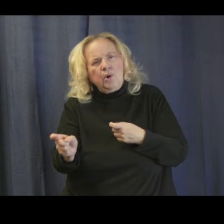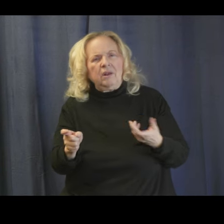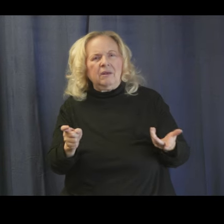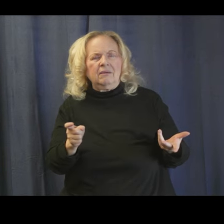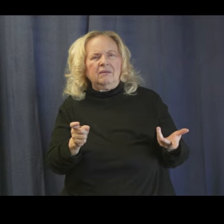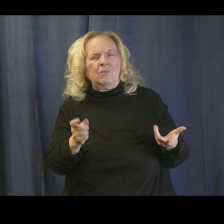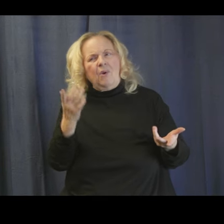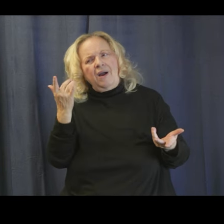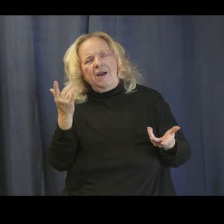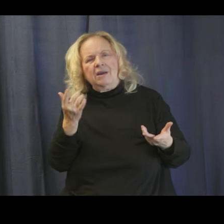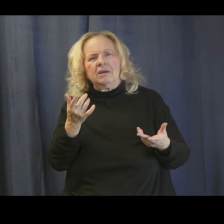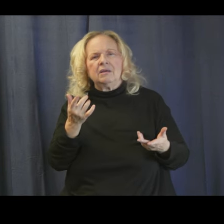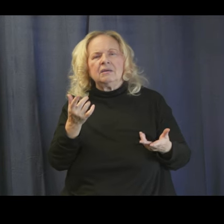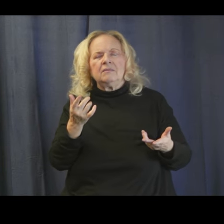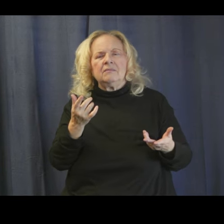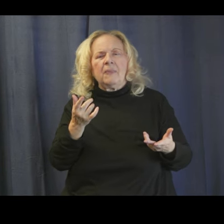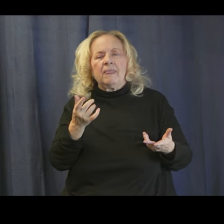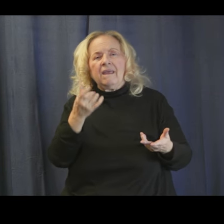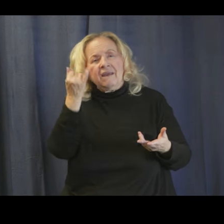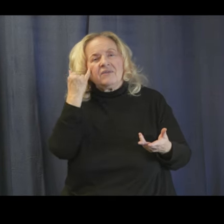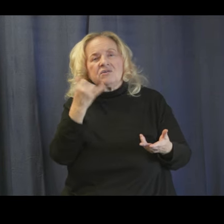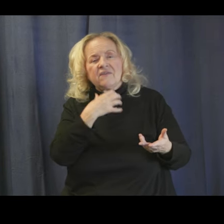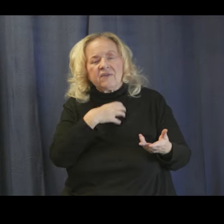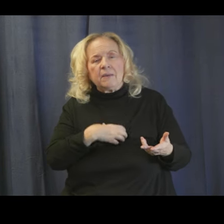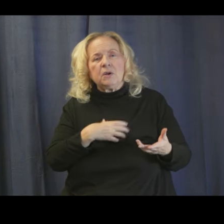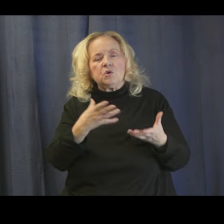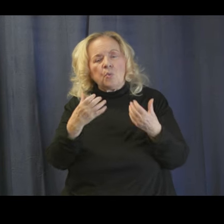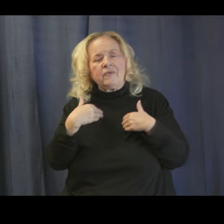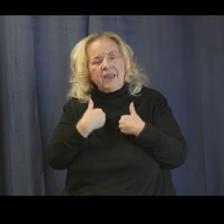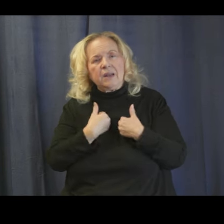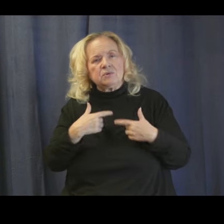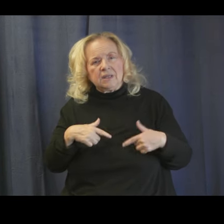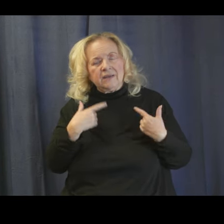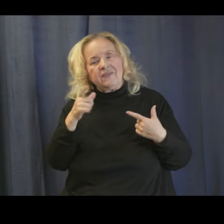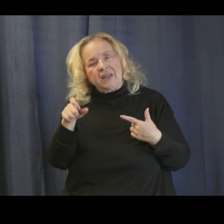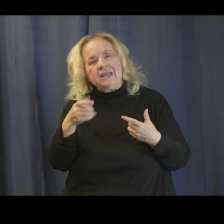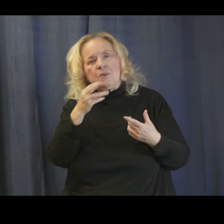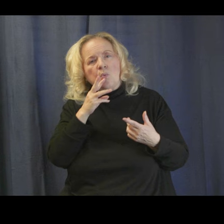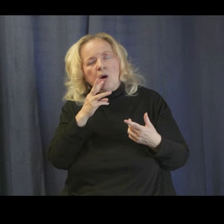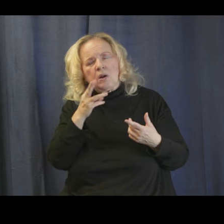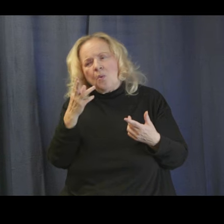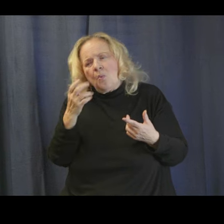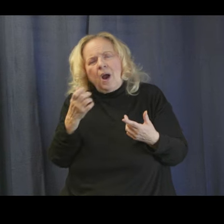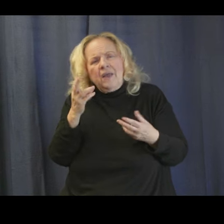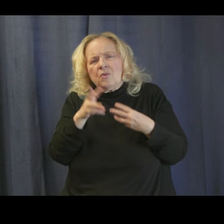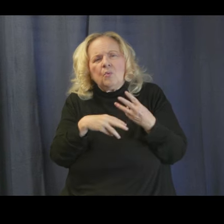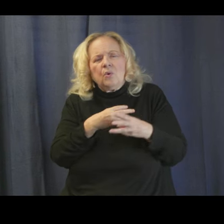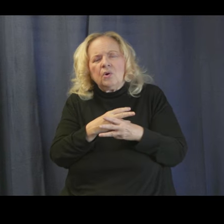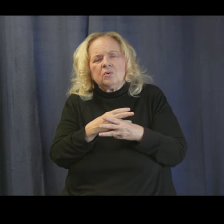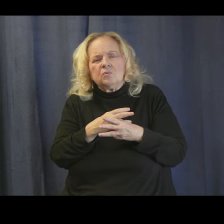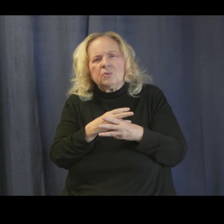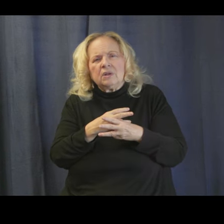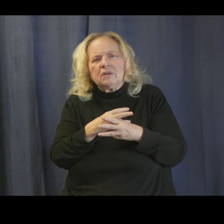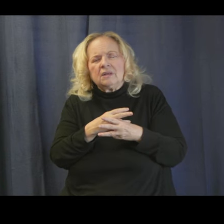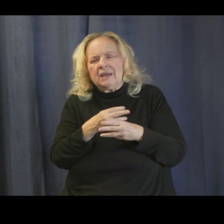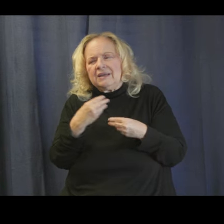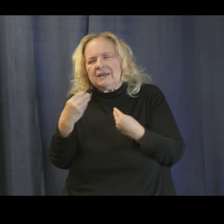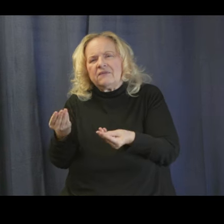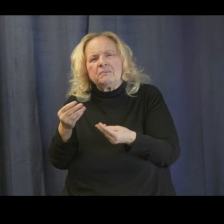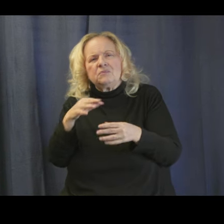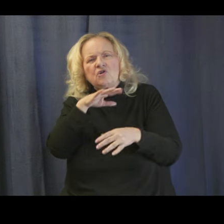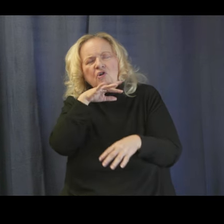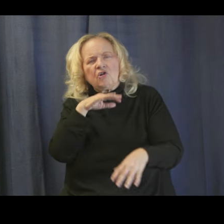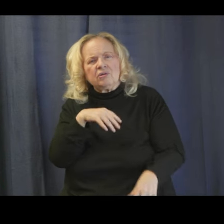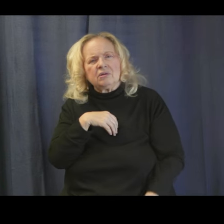All right. And not only that, if there's a famine, you want your livestock to live, and they need water. Why in the world would they fill them up with